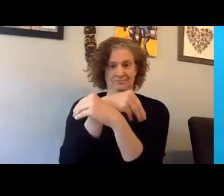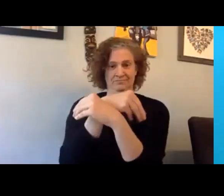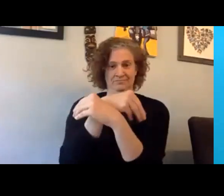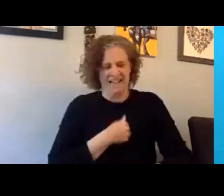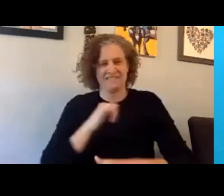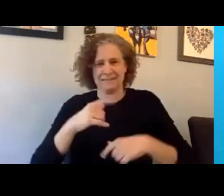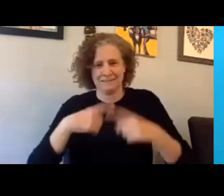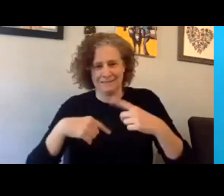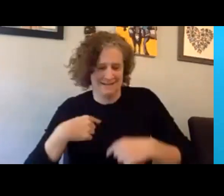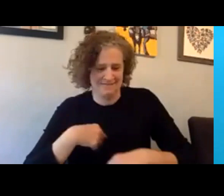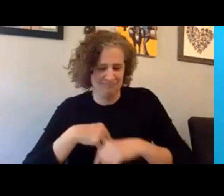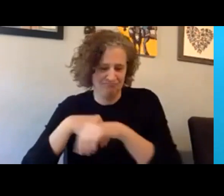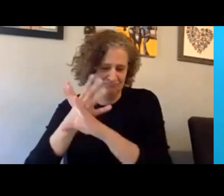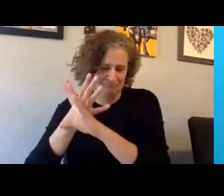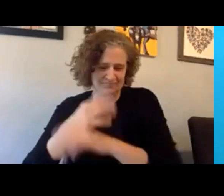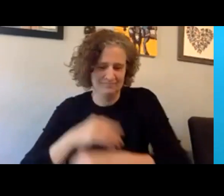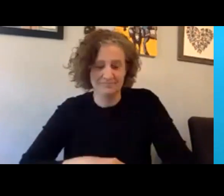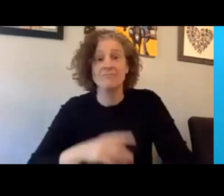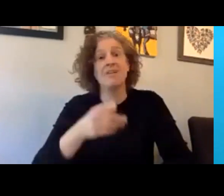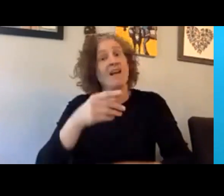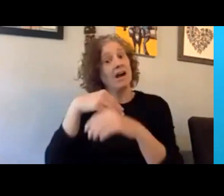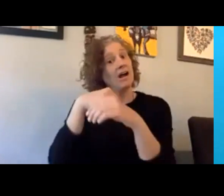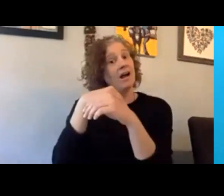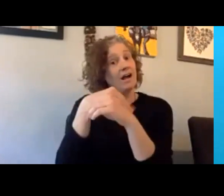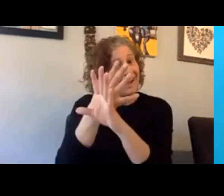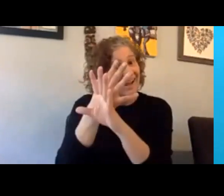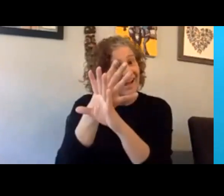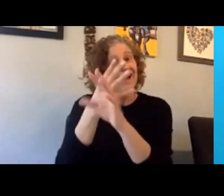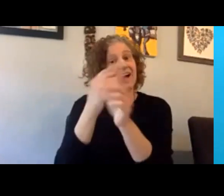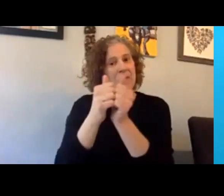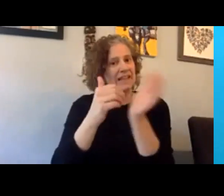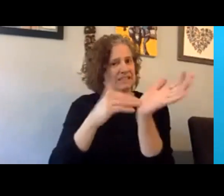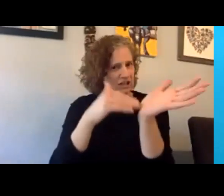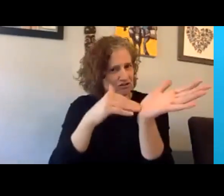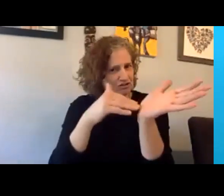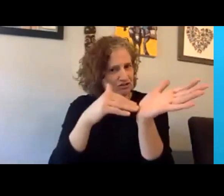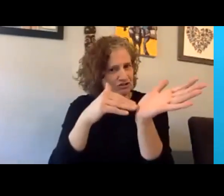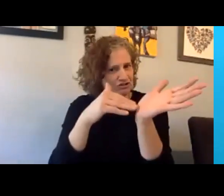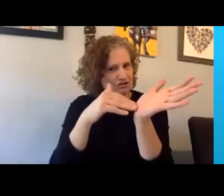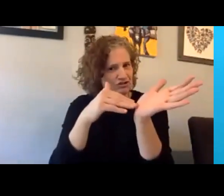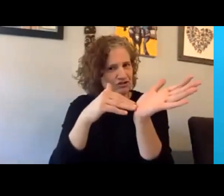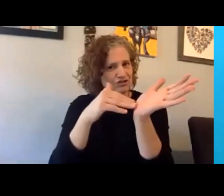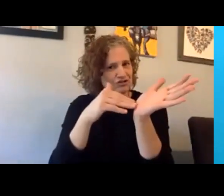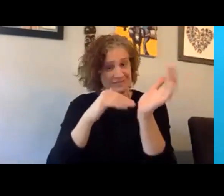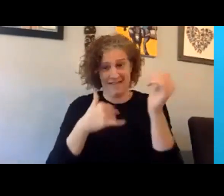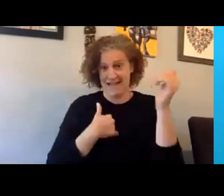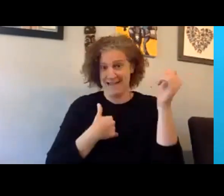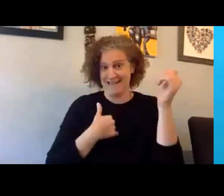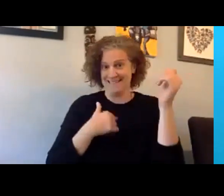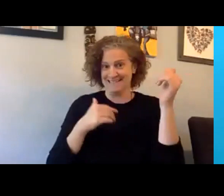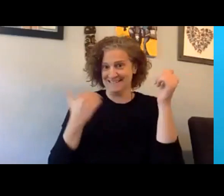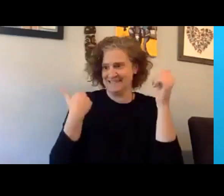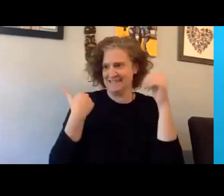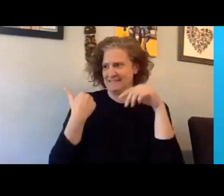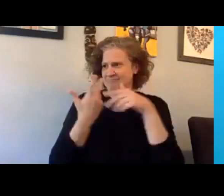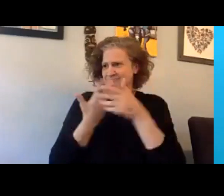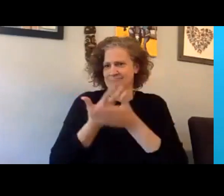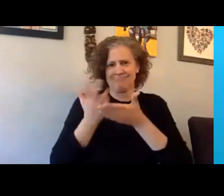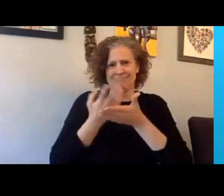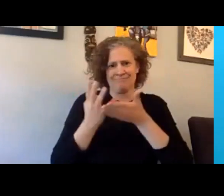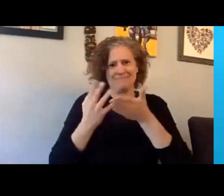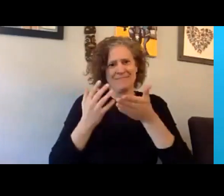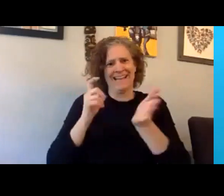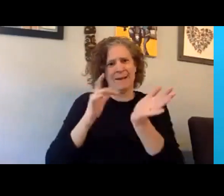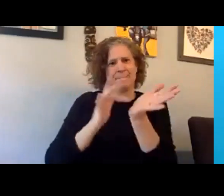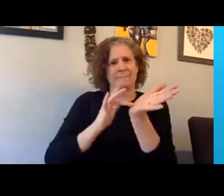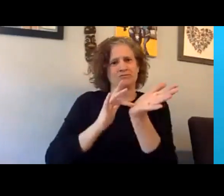or meeting, whatever, on a video platform. I love that sign. Okay, and you can have a video chat with a doctor. I